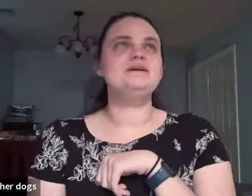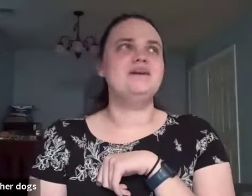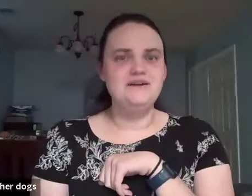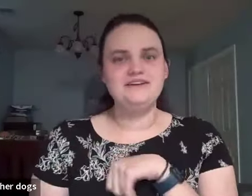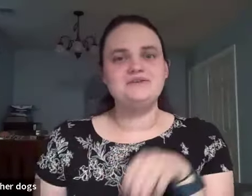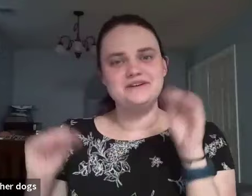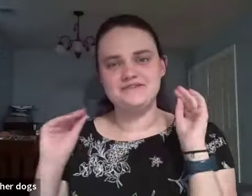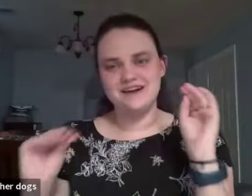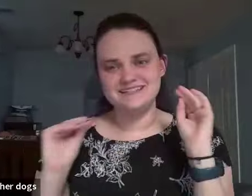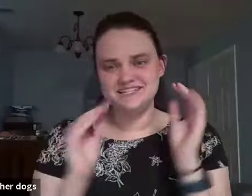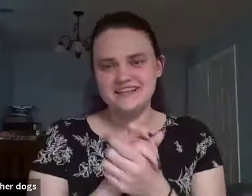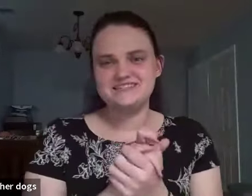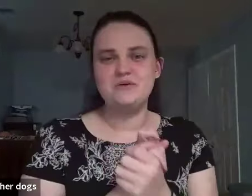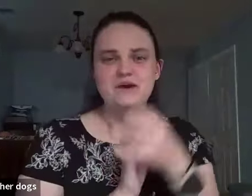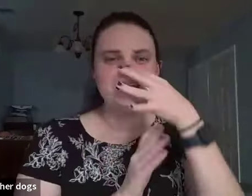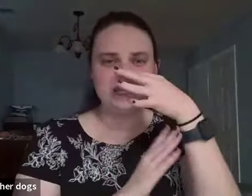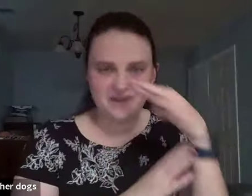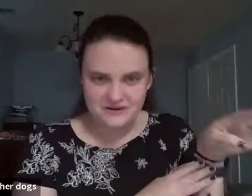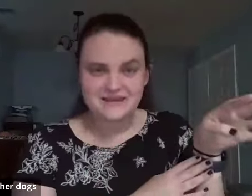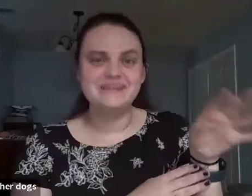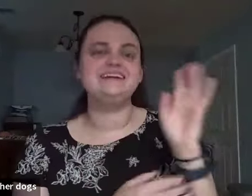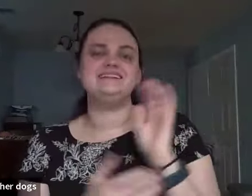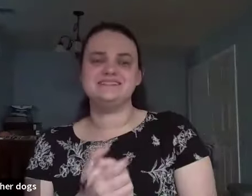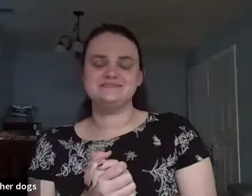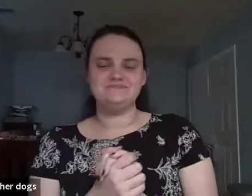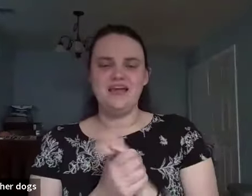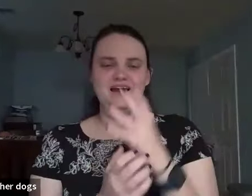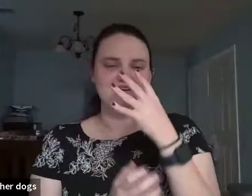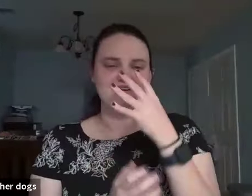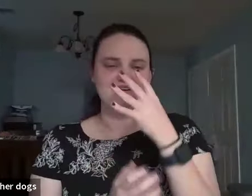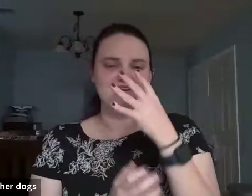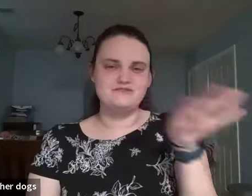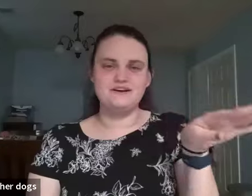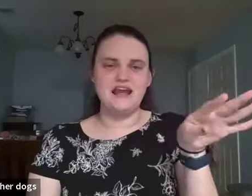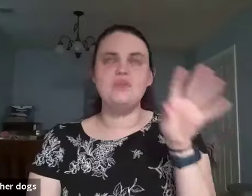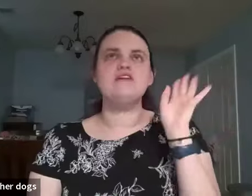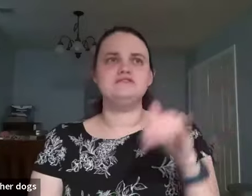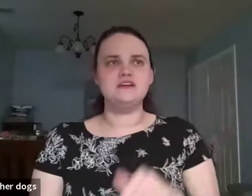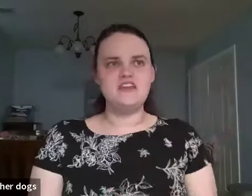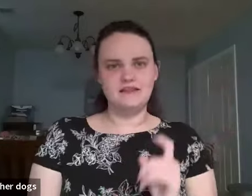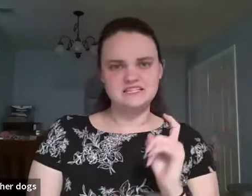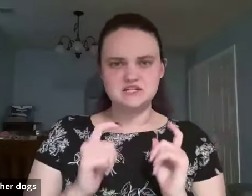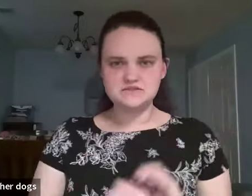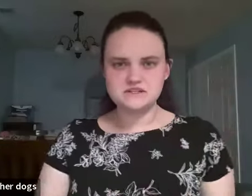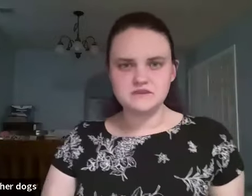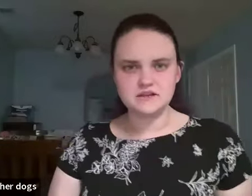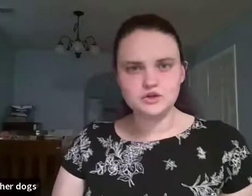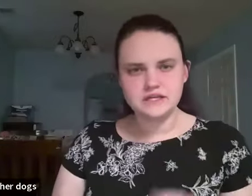like, okay, we've got to teach a lesson on what ignoring means. I don't know. I just think it's so funny. I'll never forget that like serious face of like